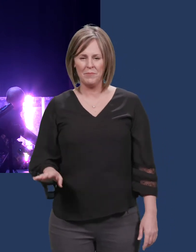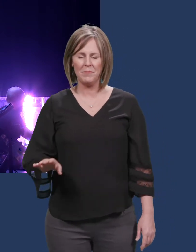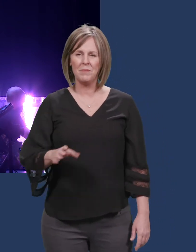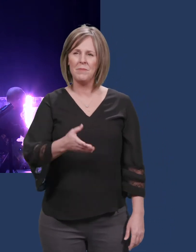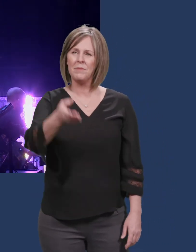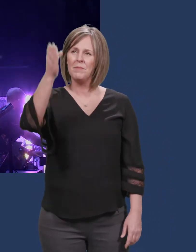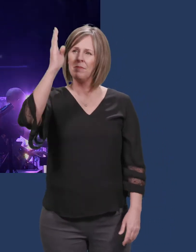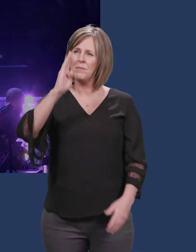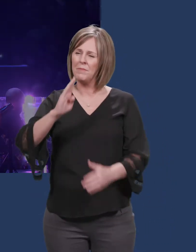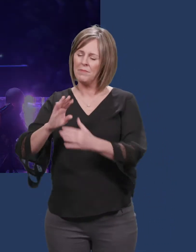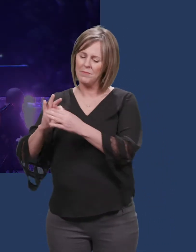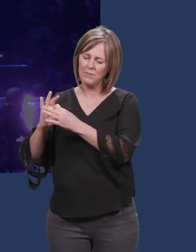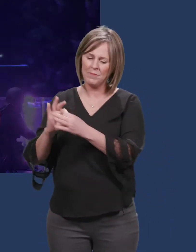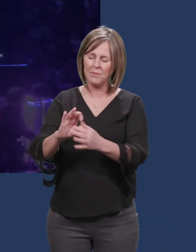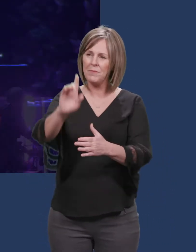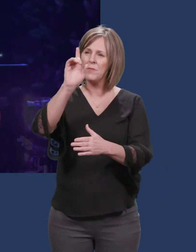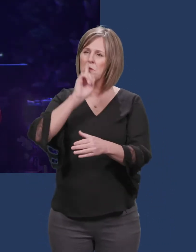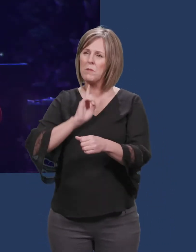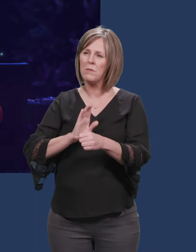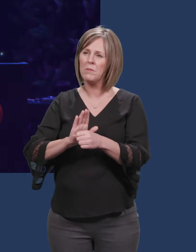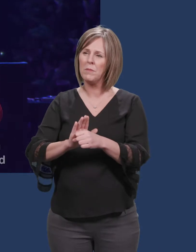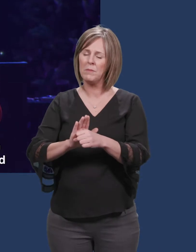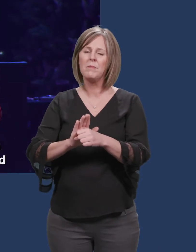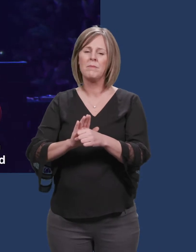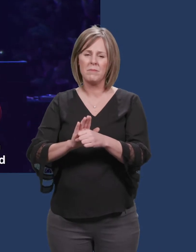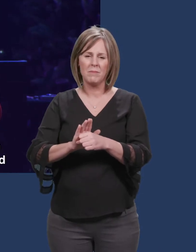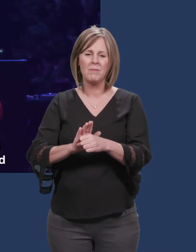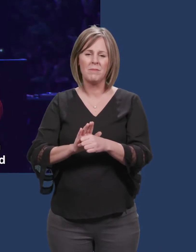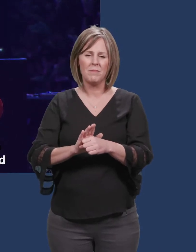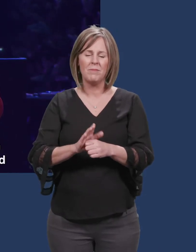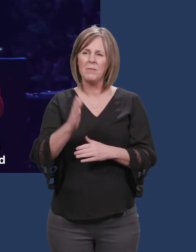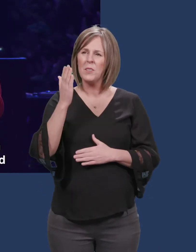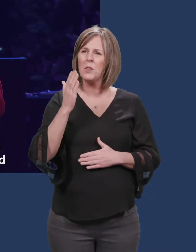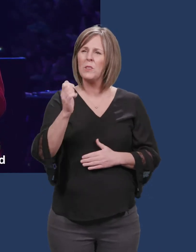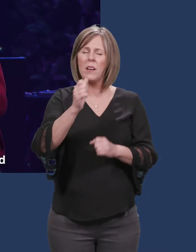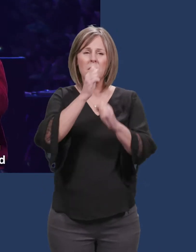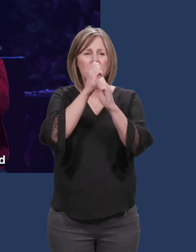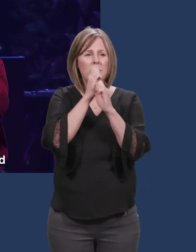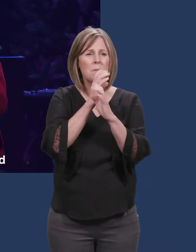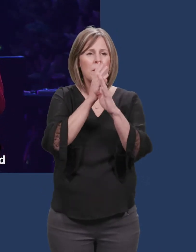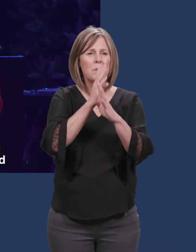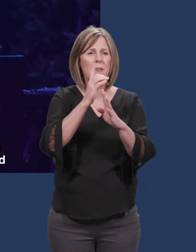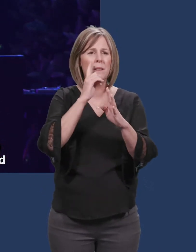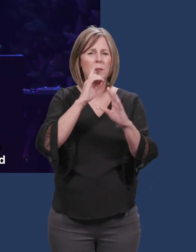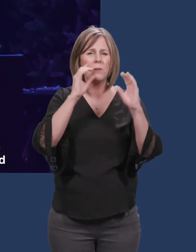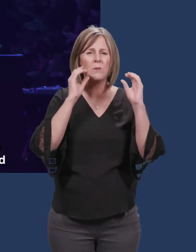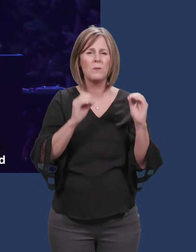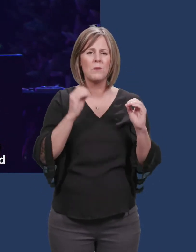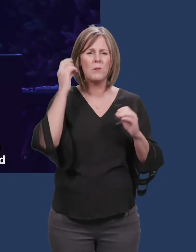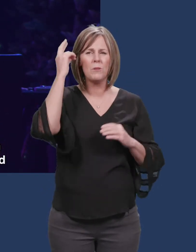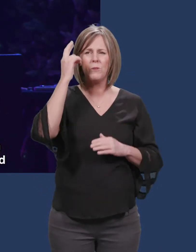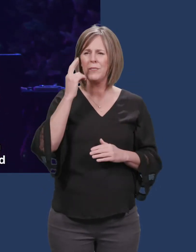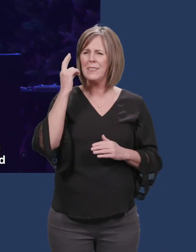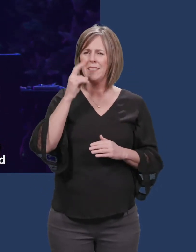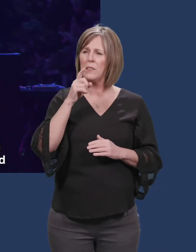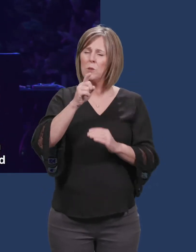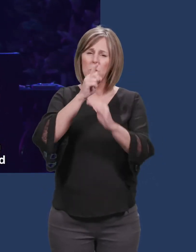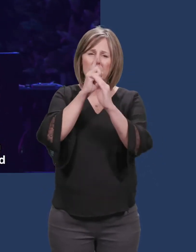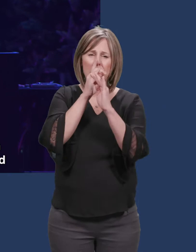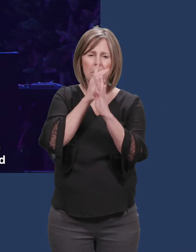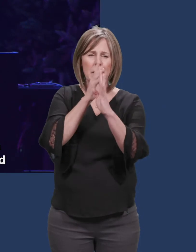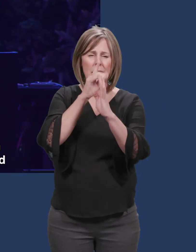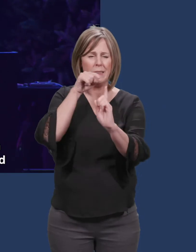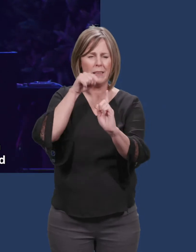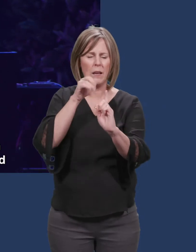loud. God of your promise, you don't speak in vain, no syllable empty